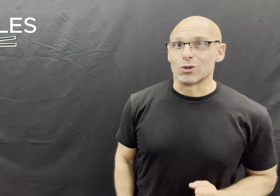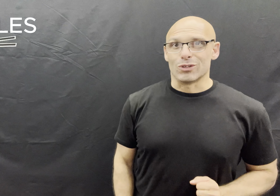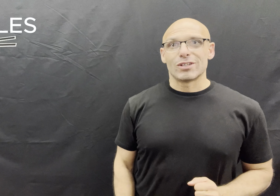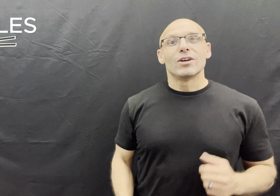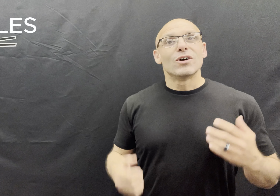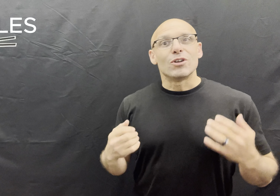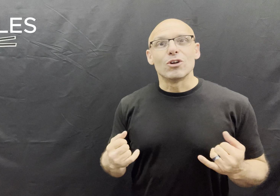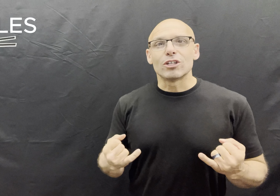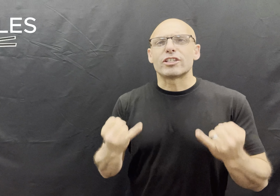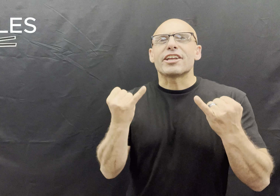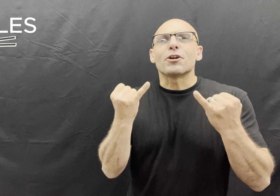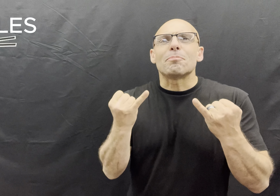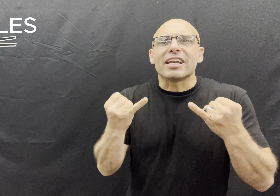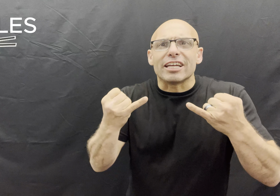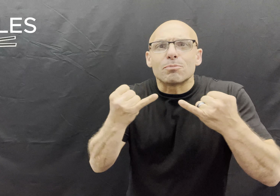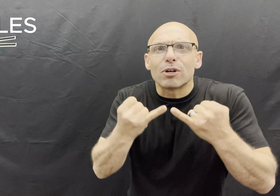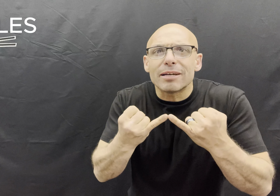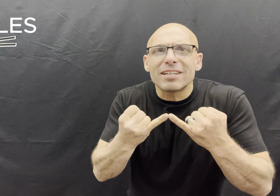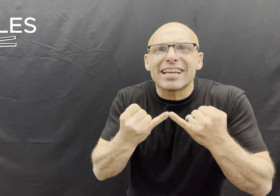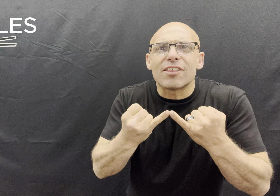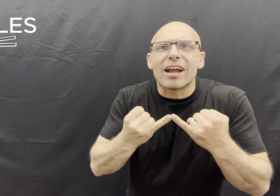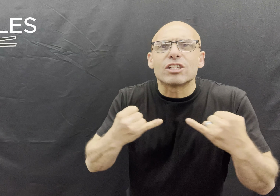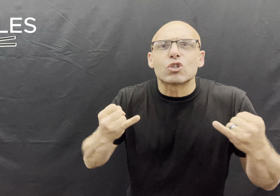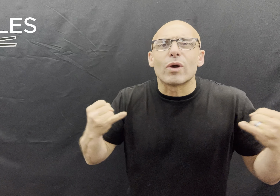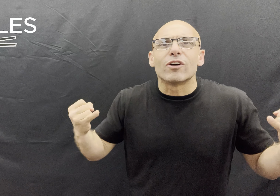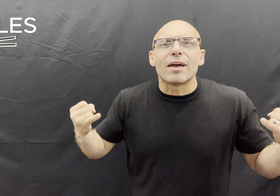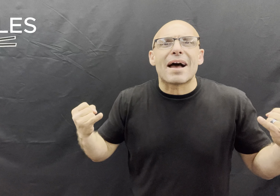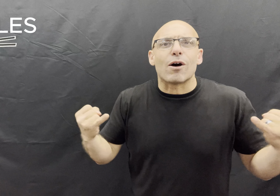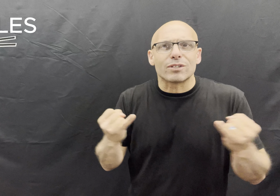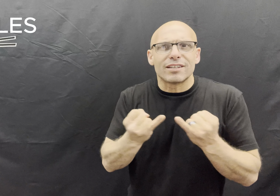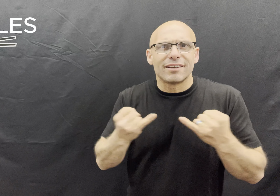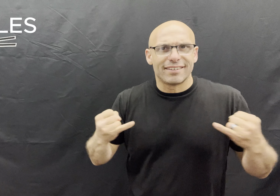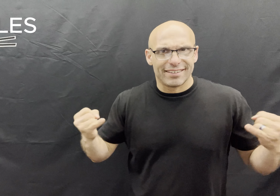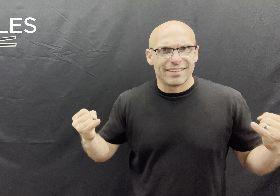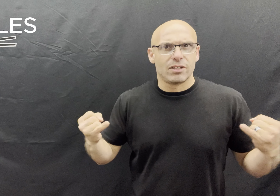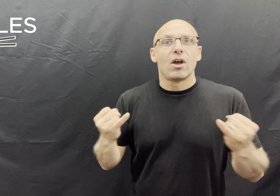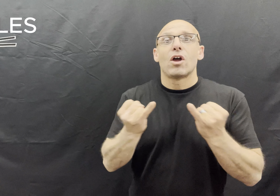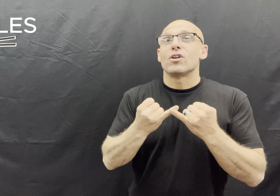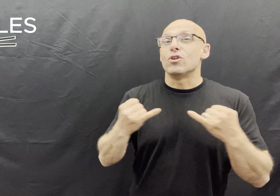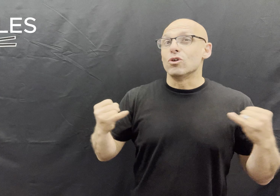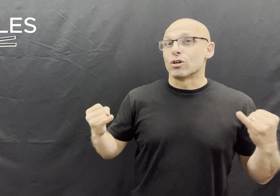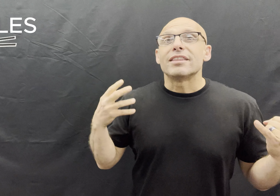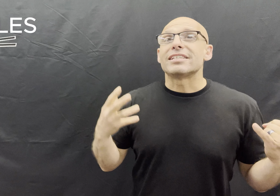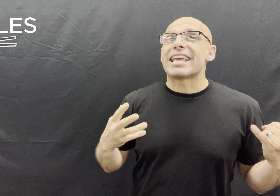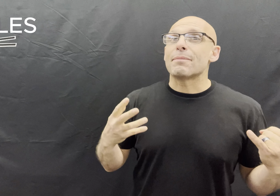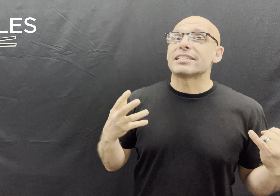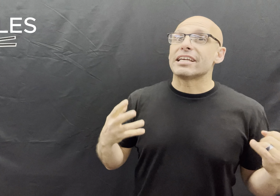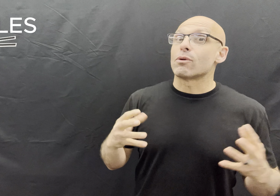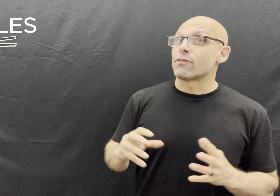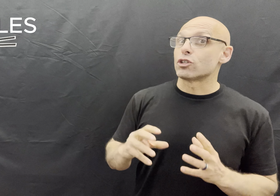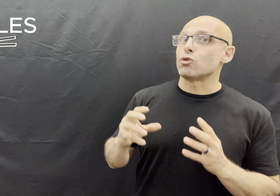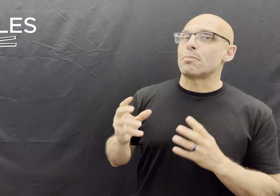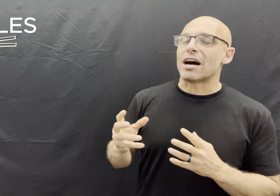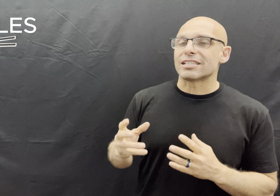Noodles. Noodles, take your pinkies, put them together and squiggle them out. Noodles. This can be a sign that refers to pasta,